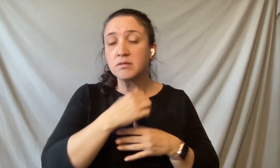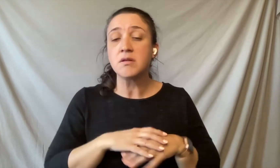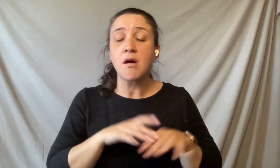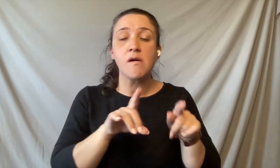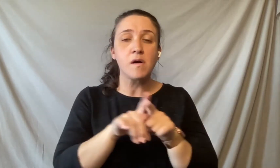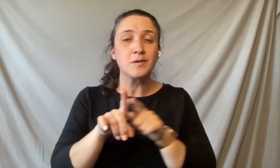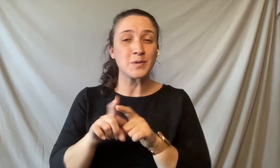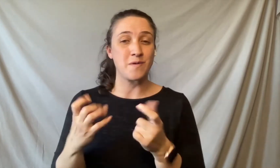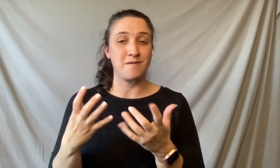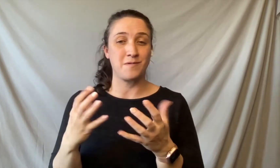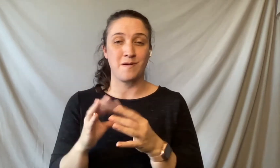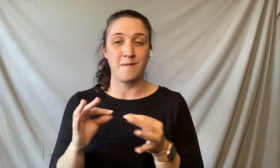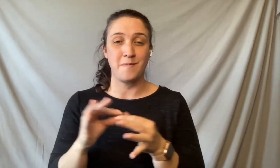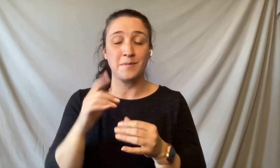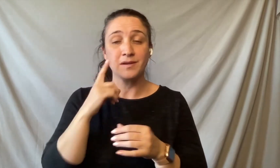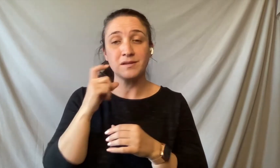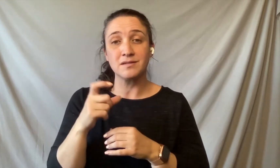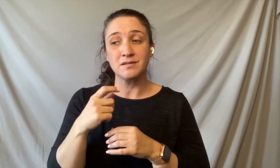comment, because the